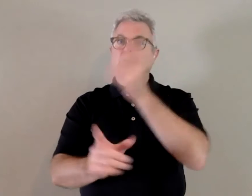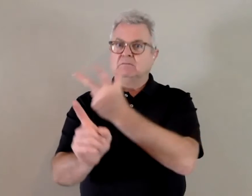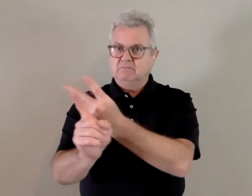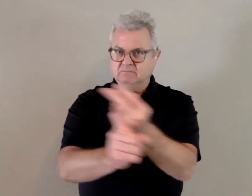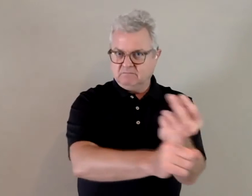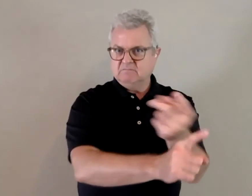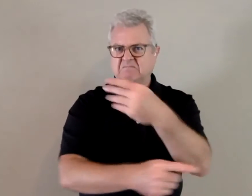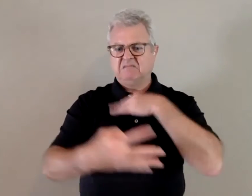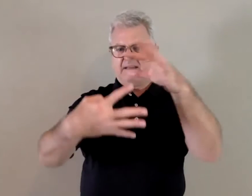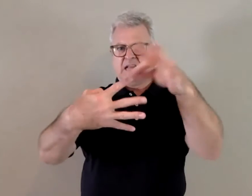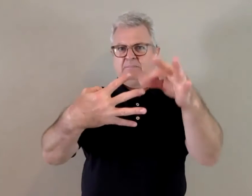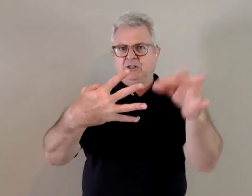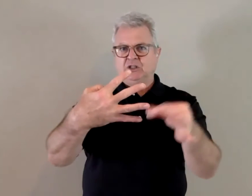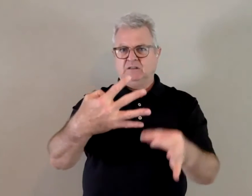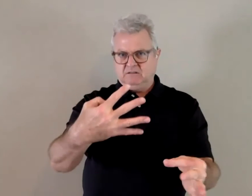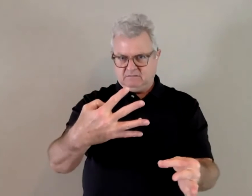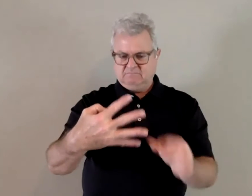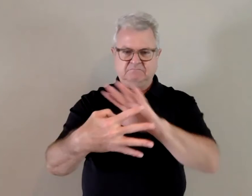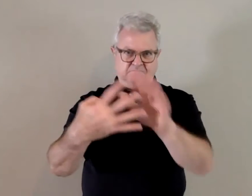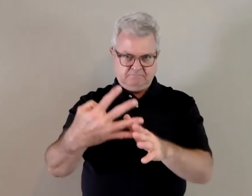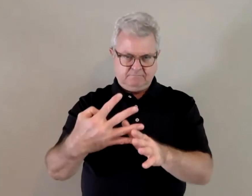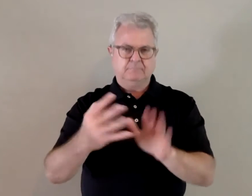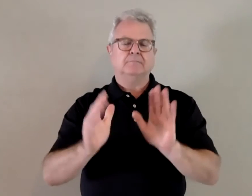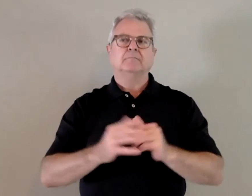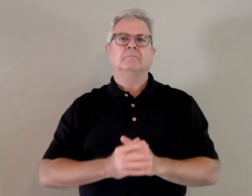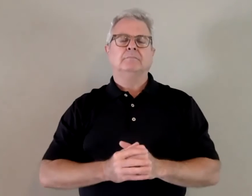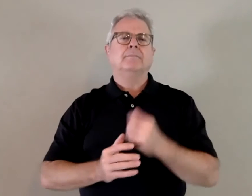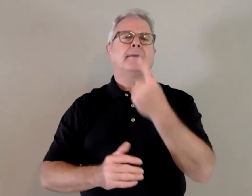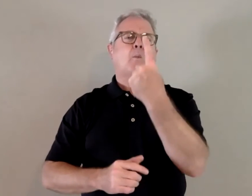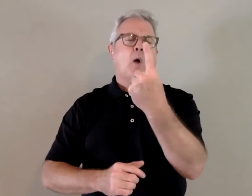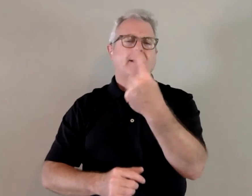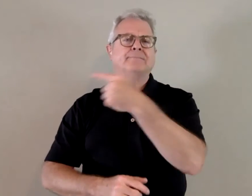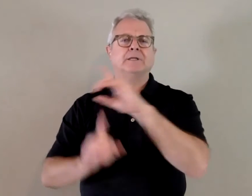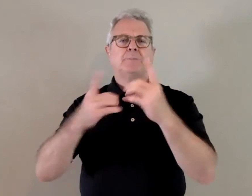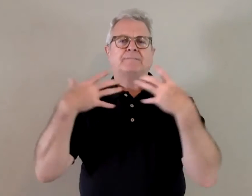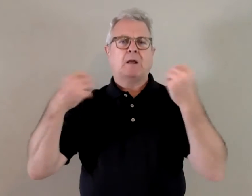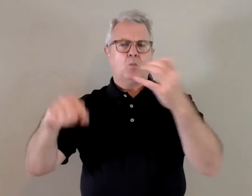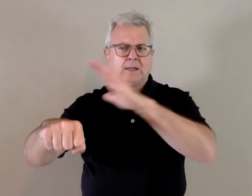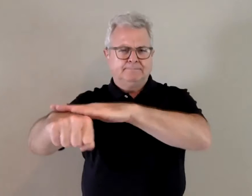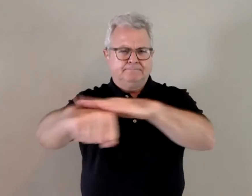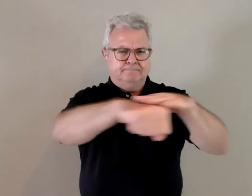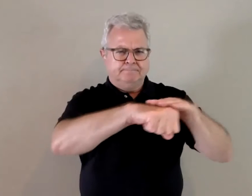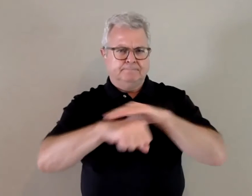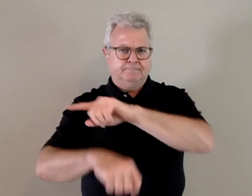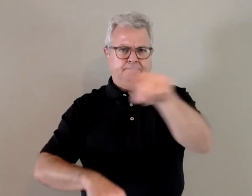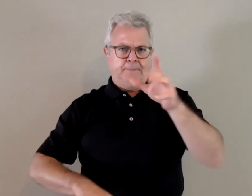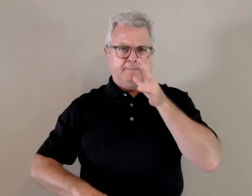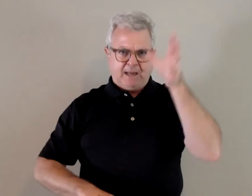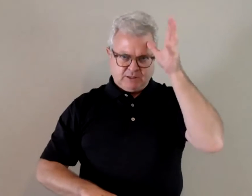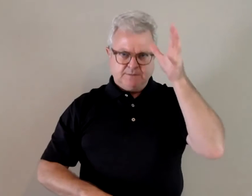Rhode Island, K through 8, will also be providing vaccinations, so you will have options for your child. The Department